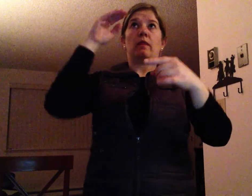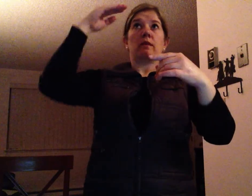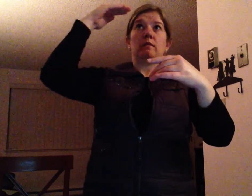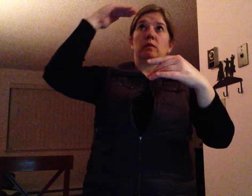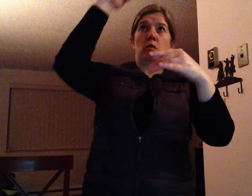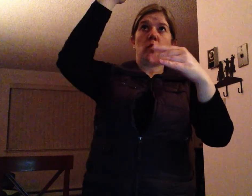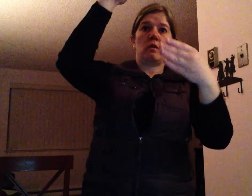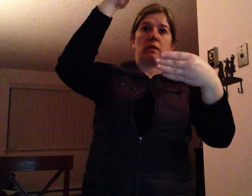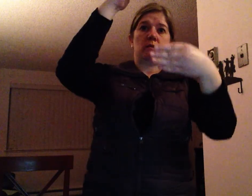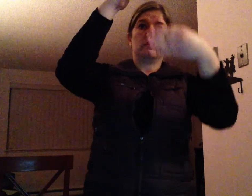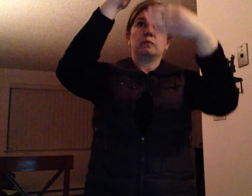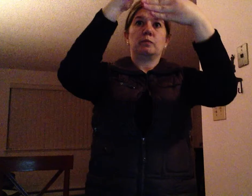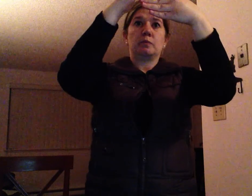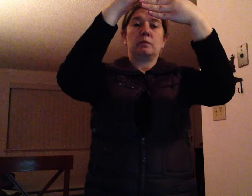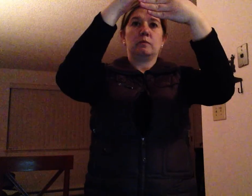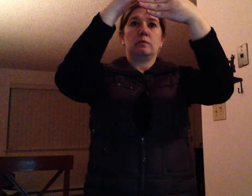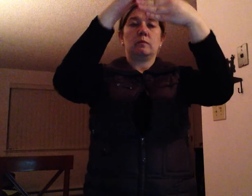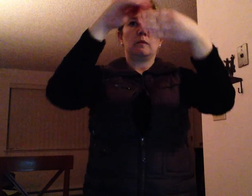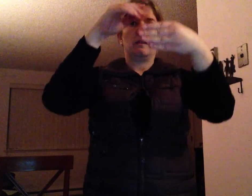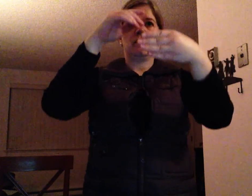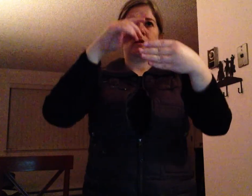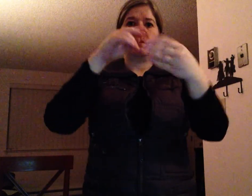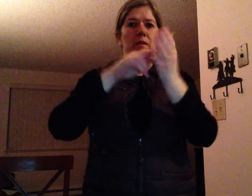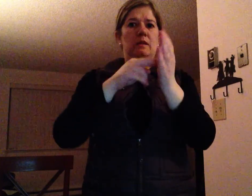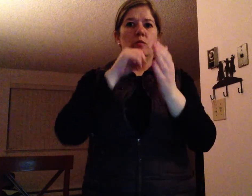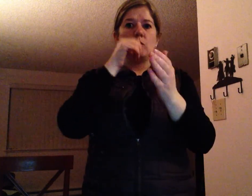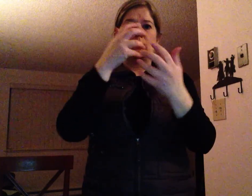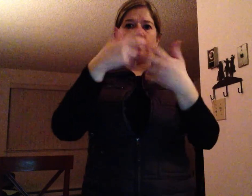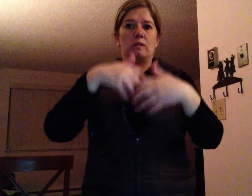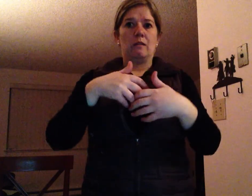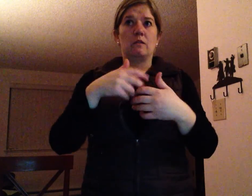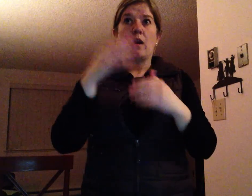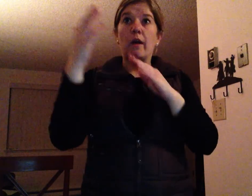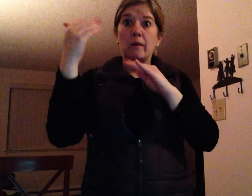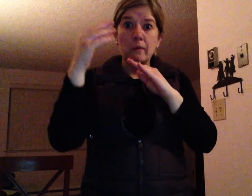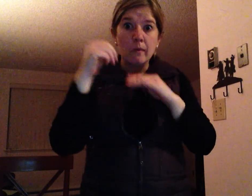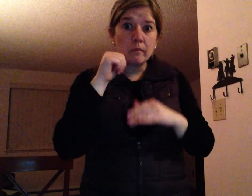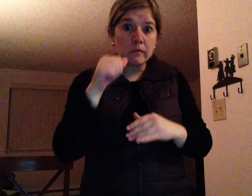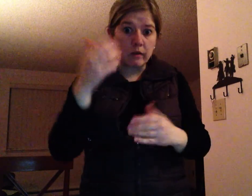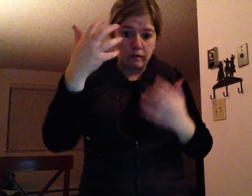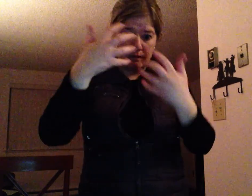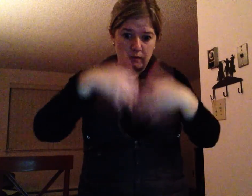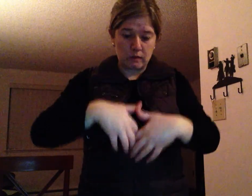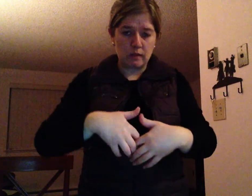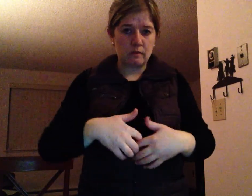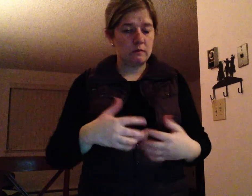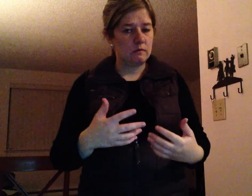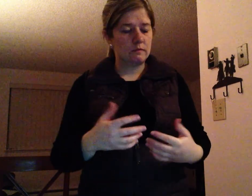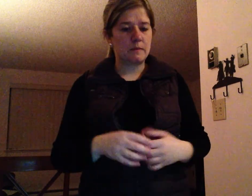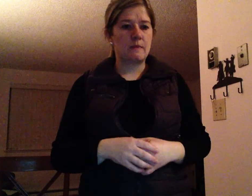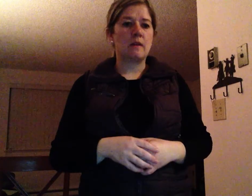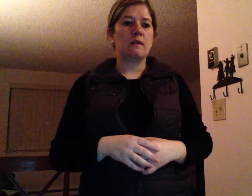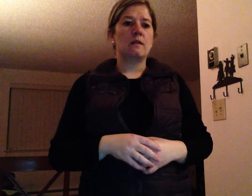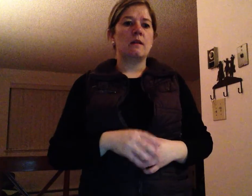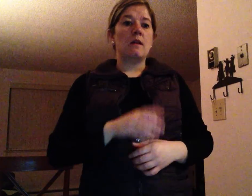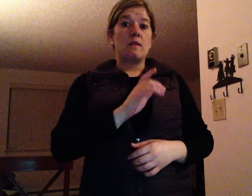We're going to hope it doesn't fall down. Okay, so this is called a parallelogram because we have this side and we